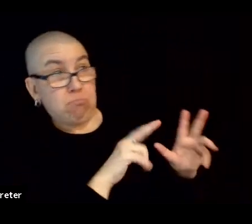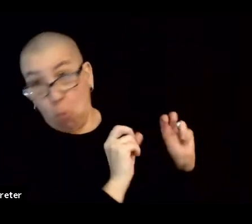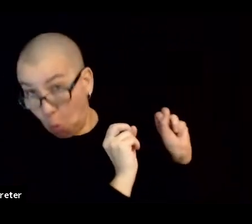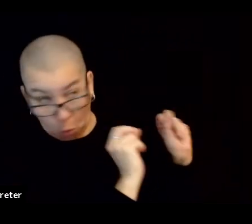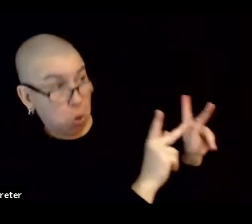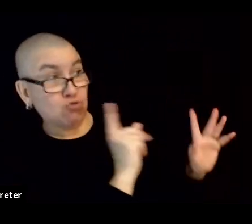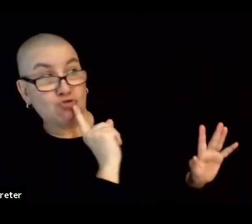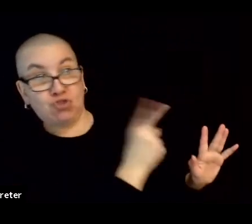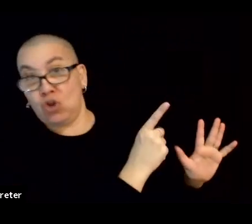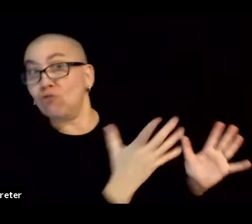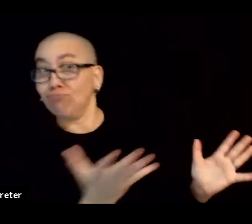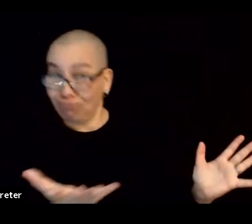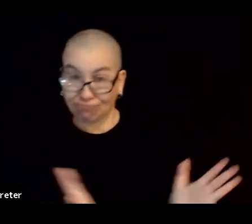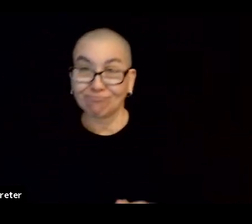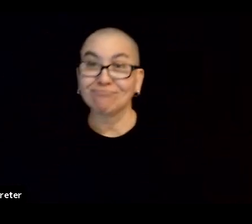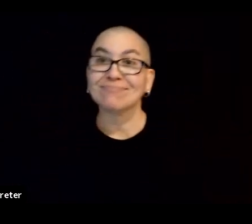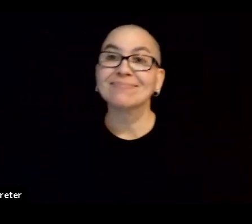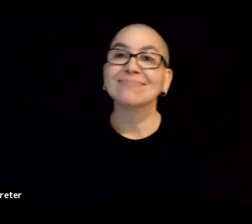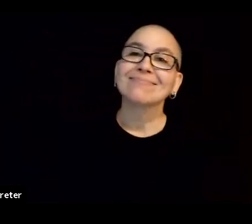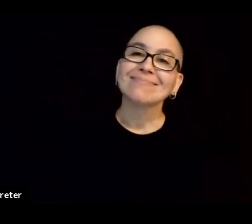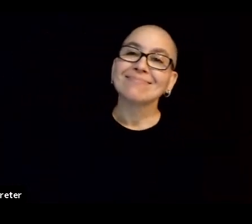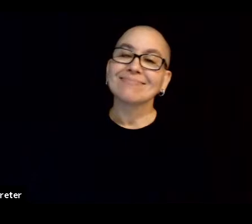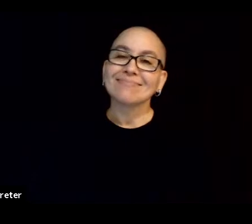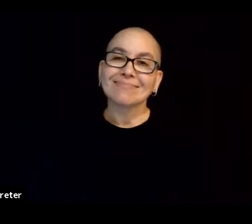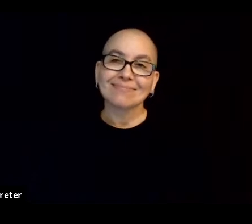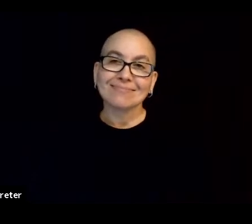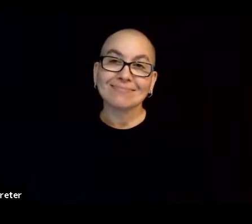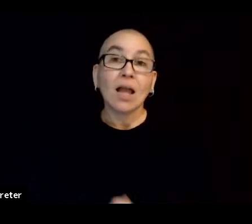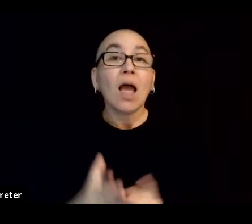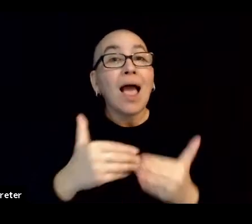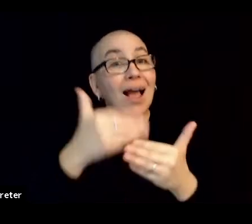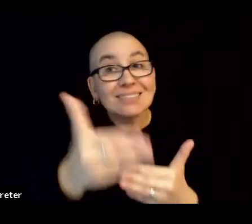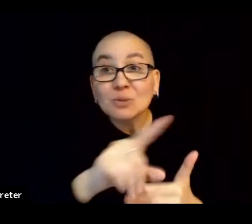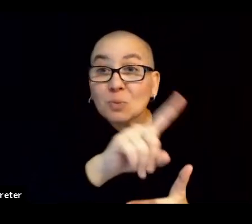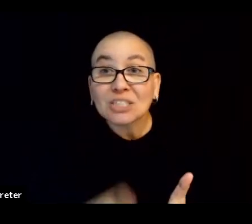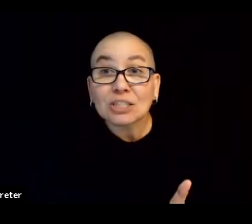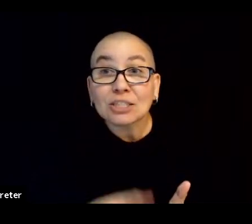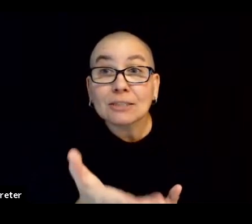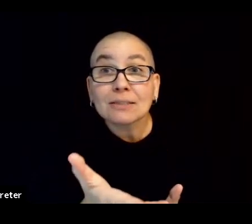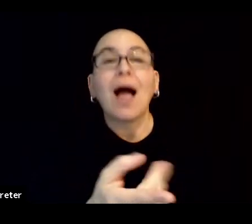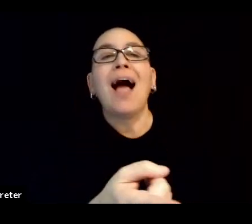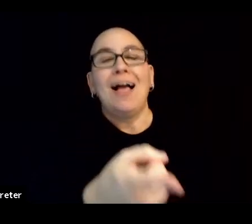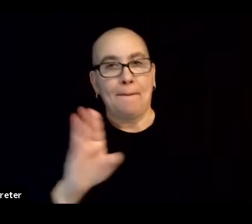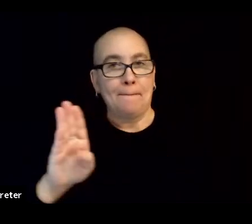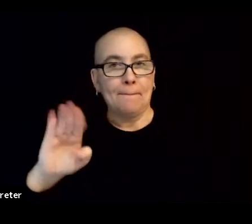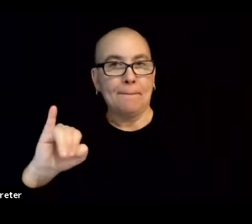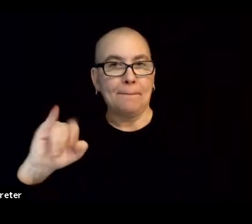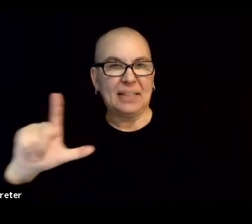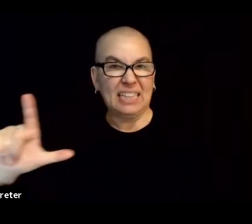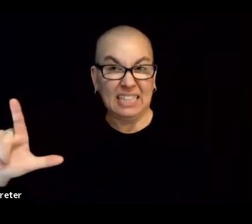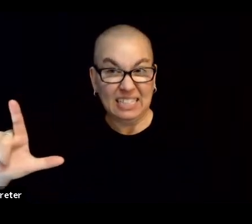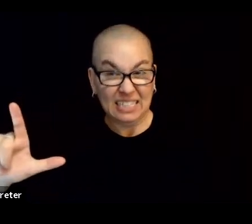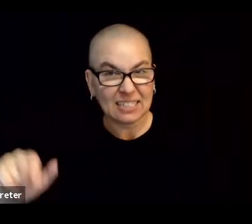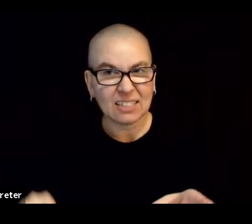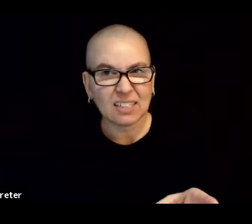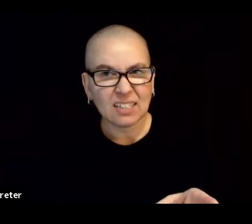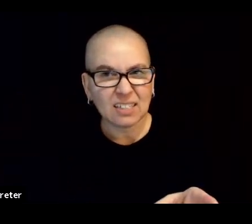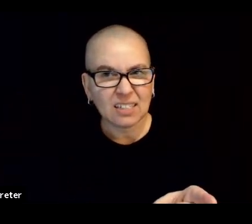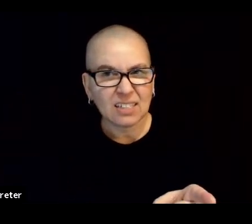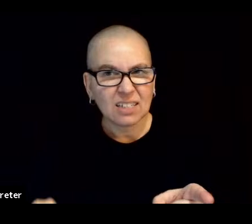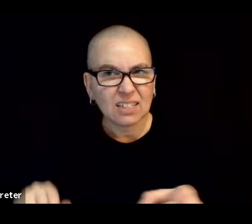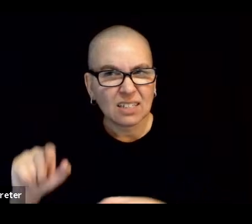Your next question comes from the line of Mr. Bill Werner of Minnesota News Network. Your line is open. You may ask your